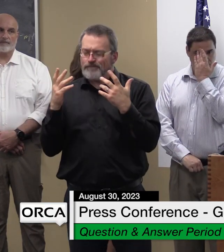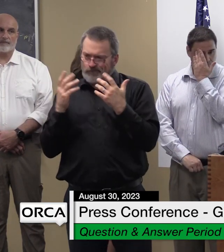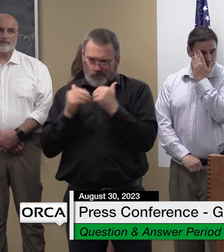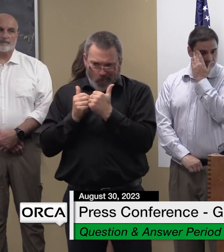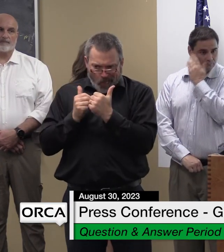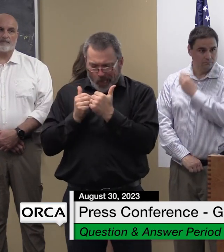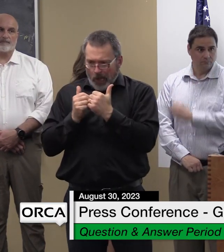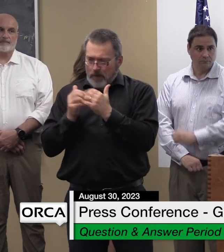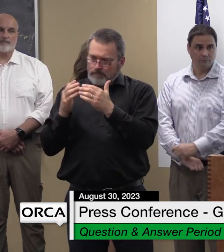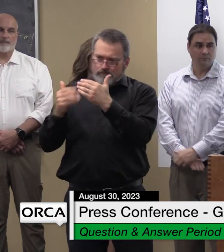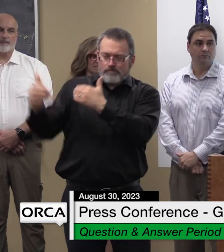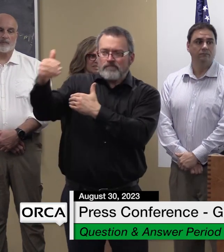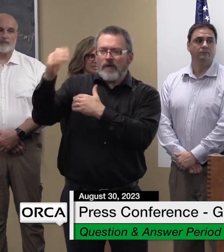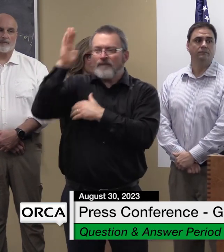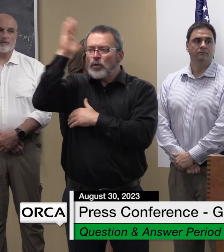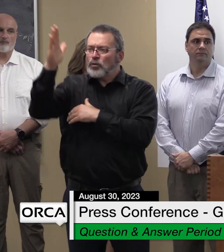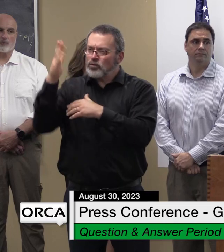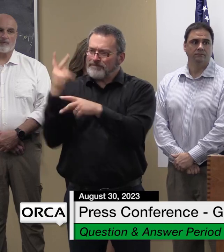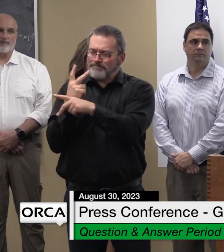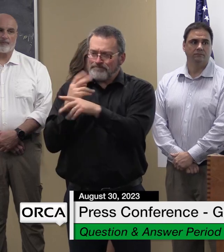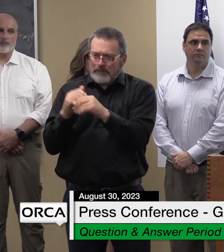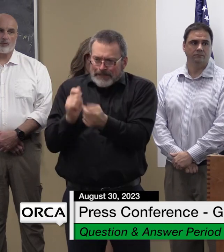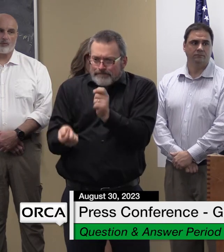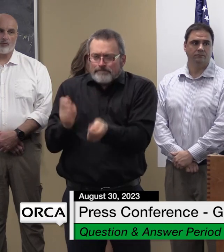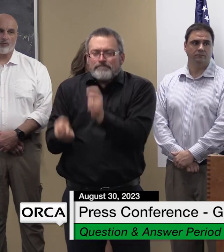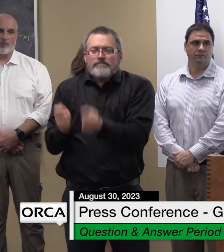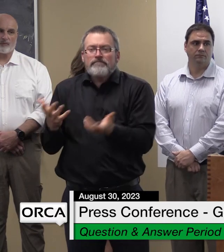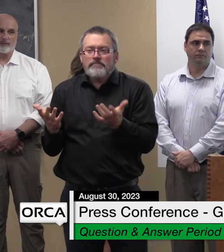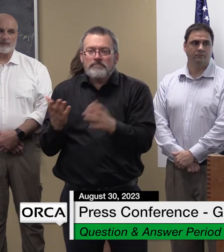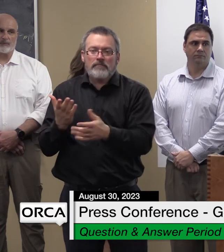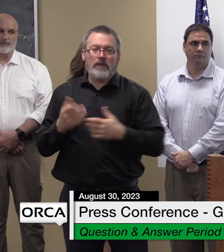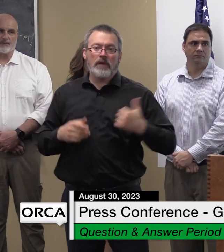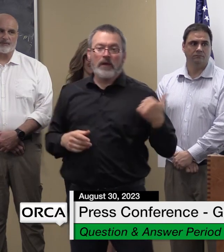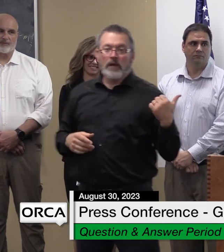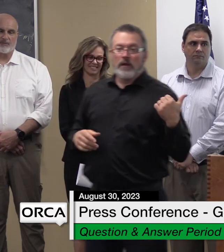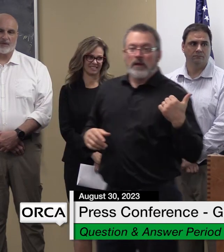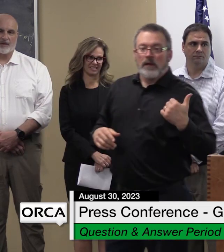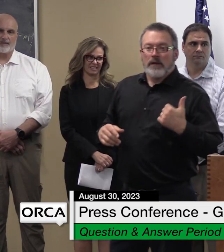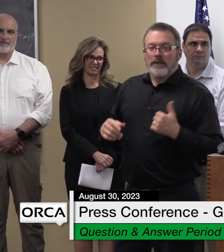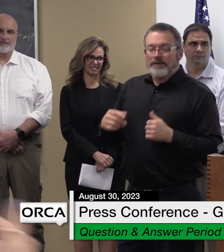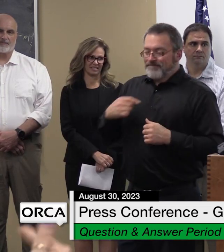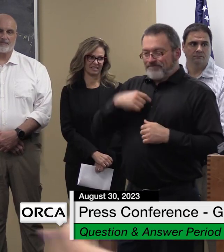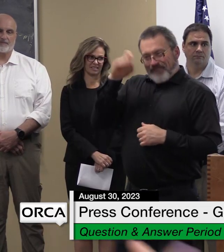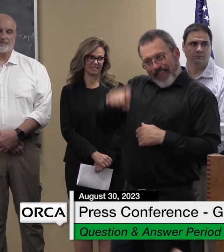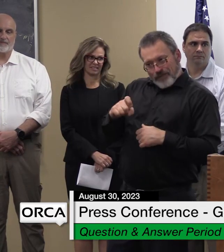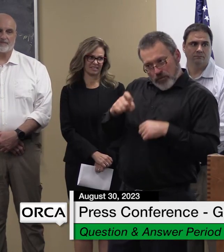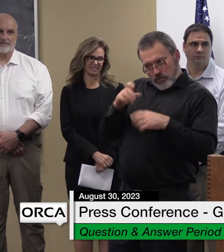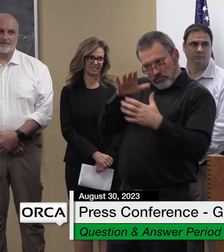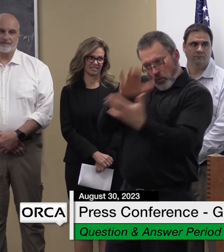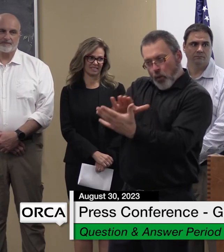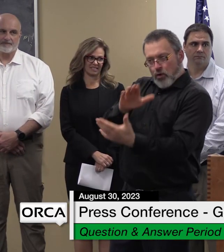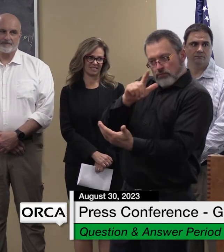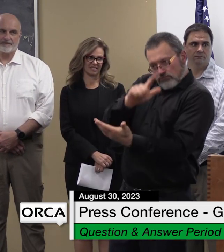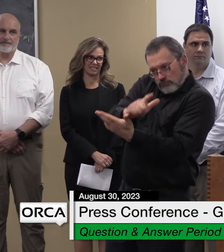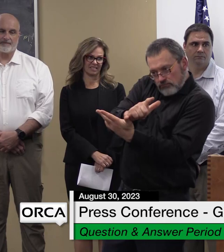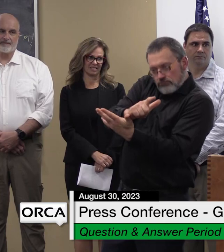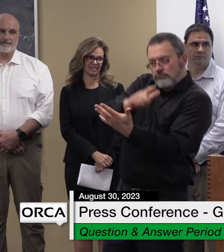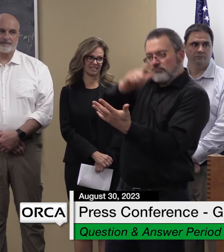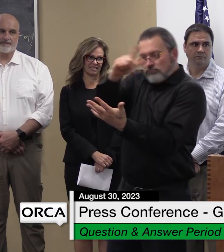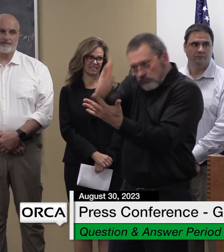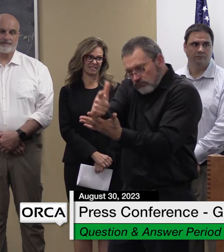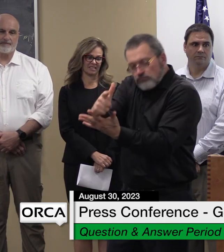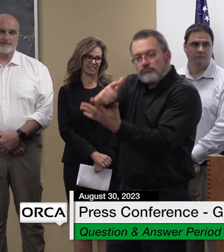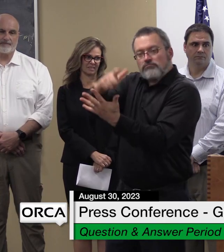and what that could look like? Well, again, one at a time. It's going to be impacting a number of